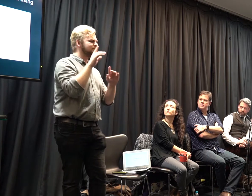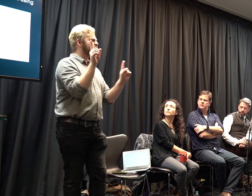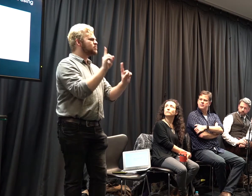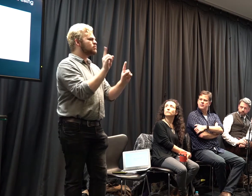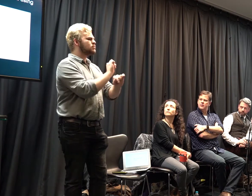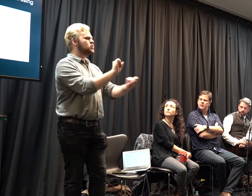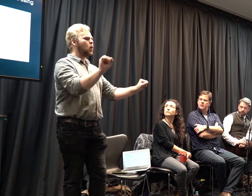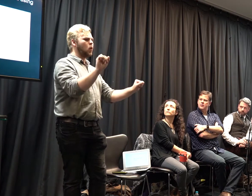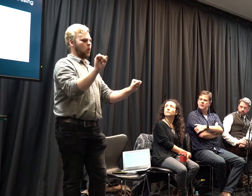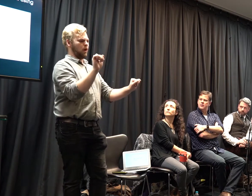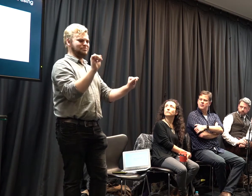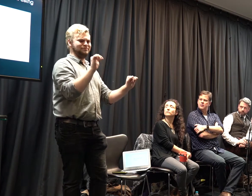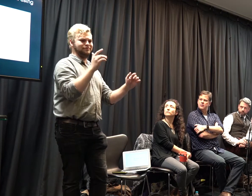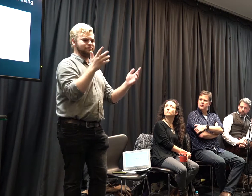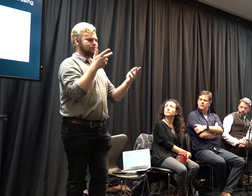The final question